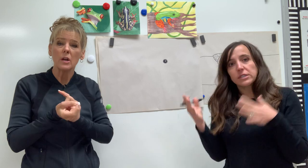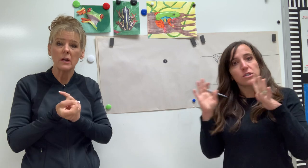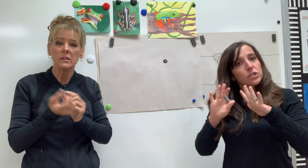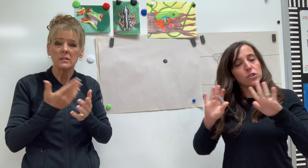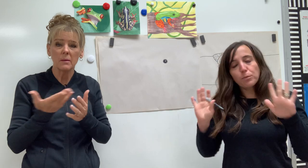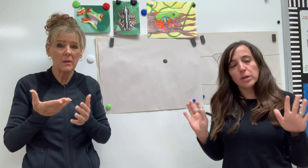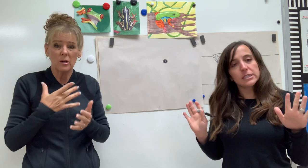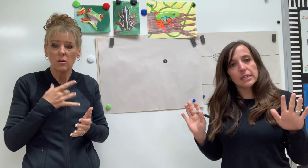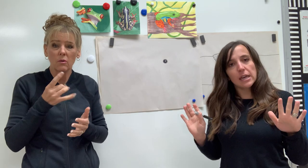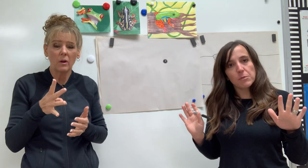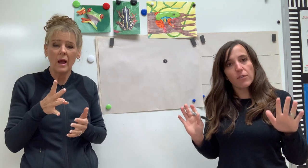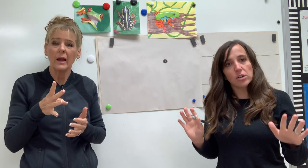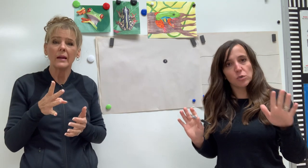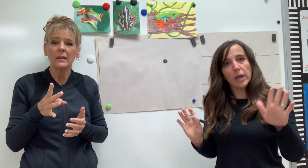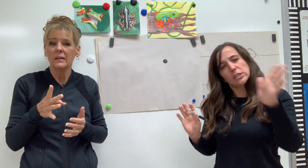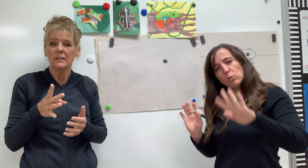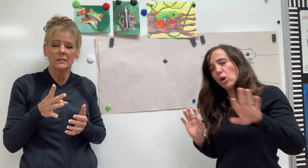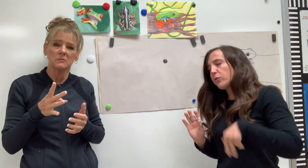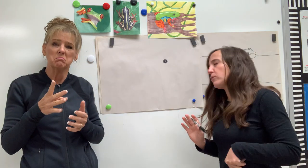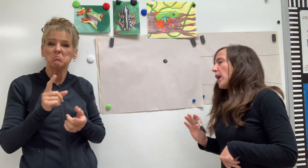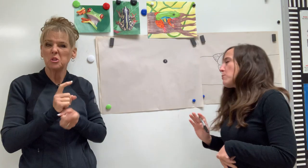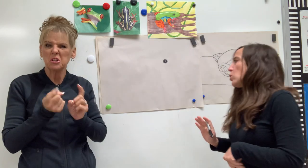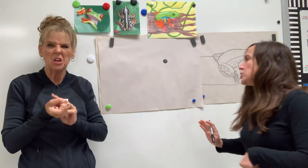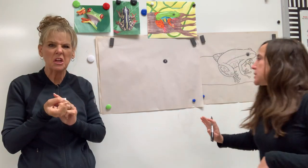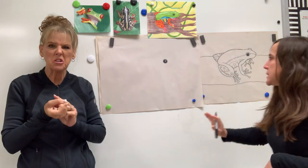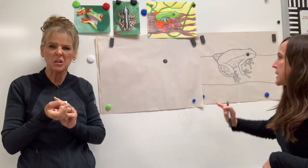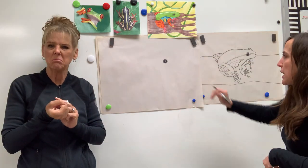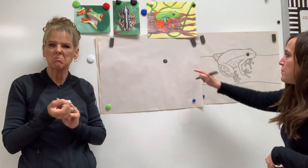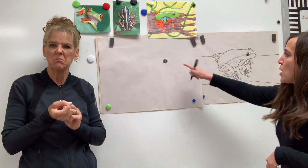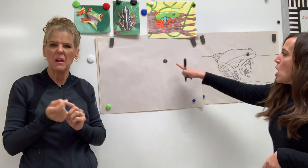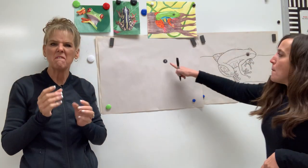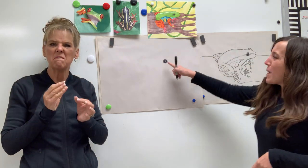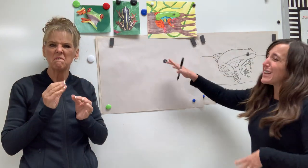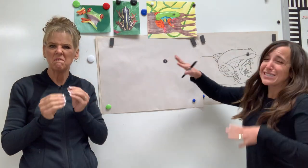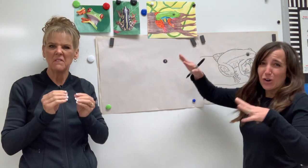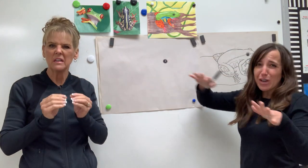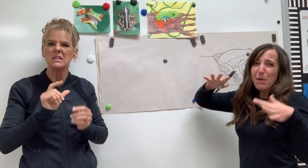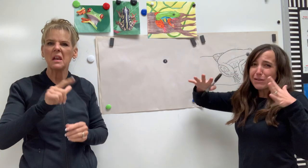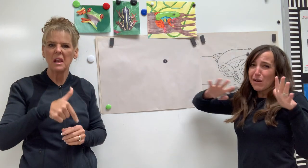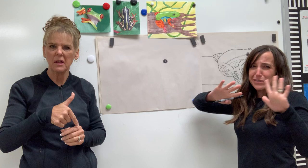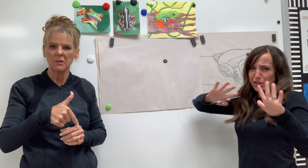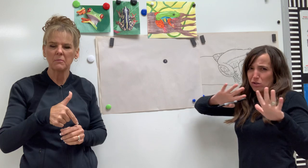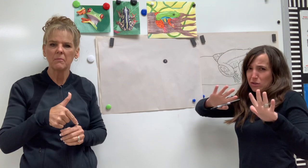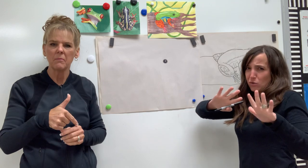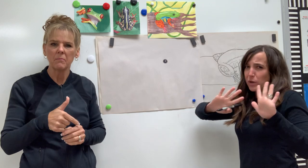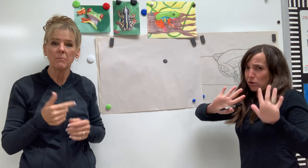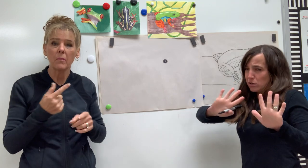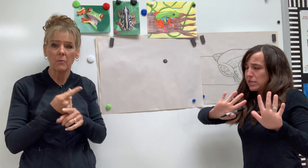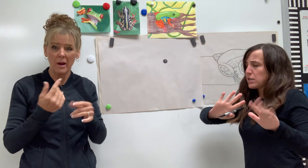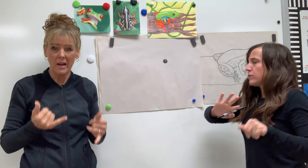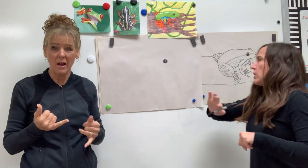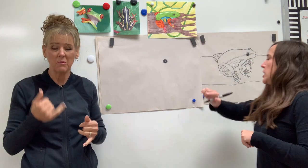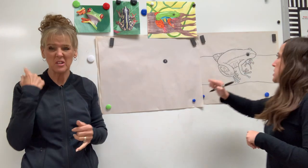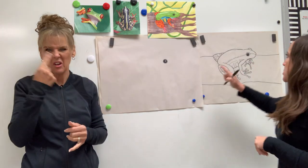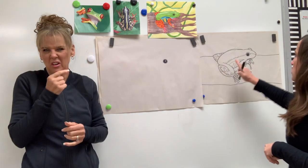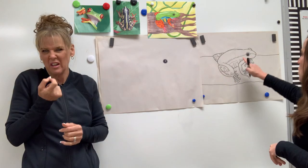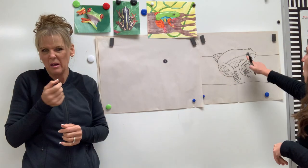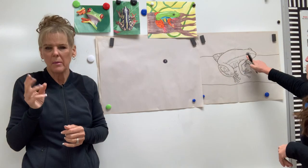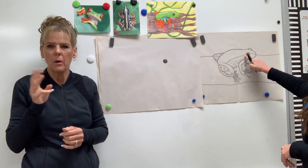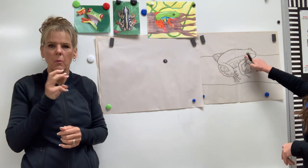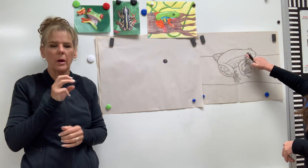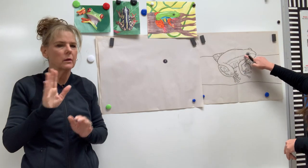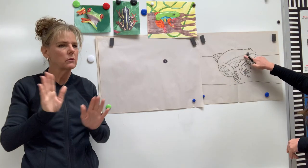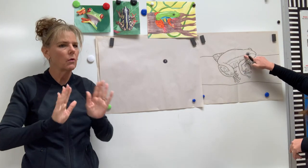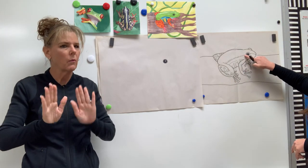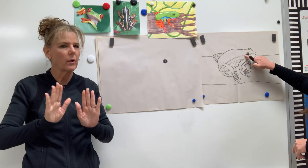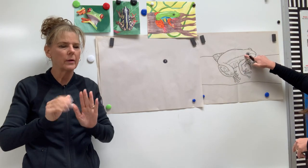something else. Super easy to camouflage, okay? So we'll go through that more in just a second. But starting about now, it's gonna look a little weird until the very end, so